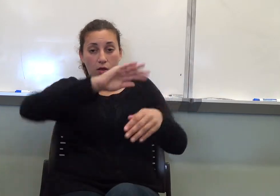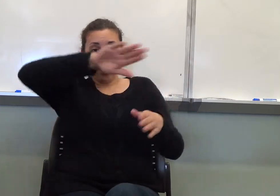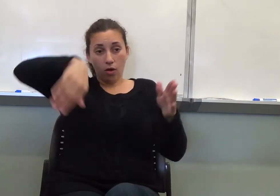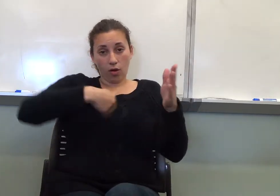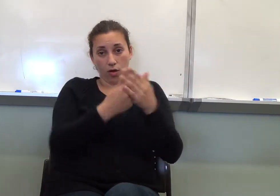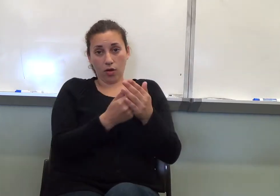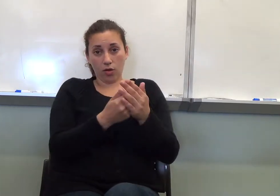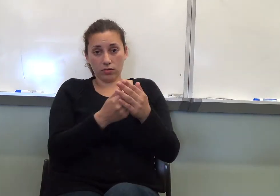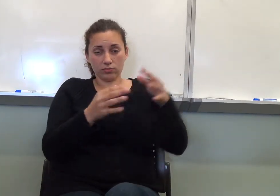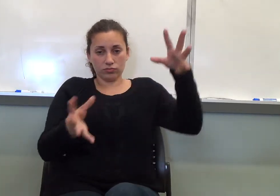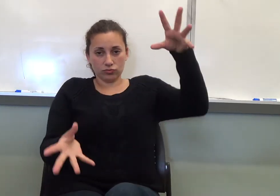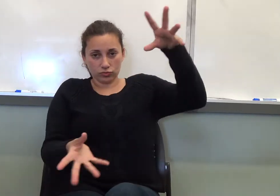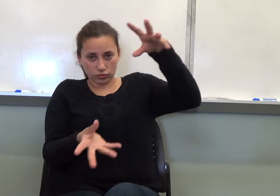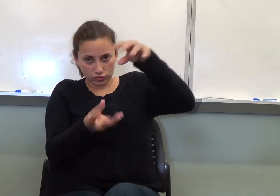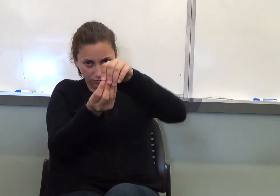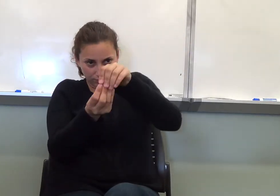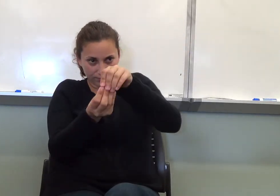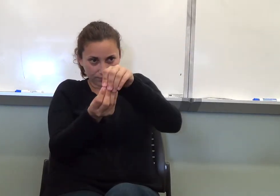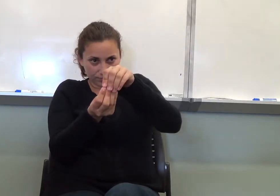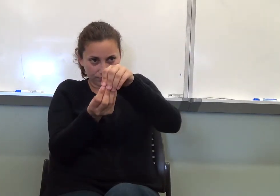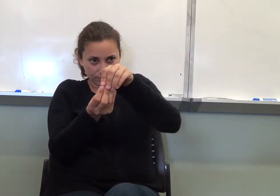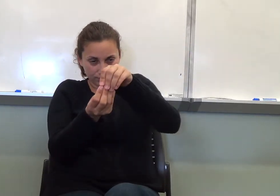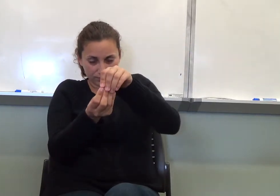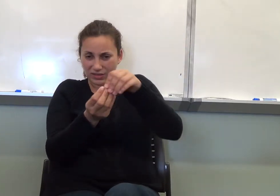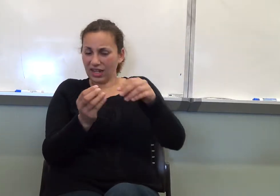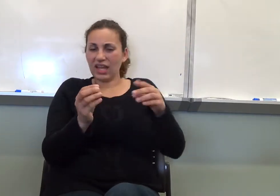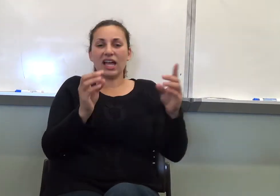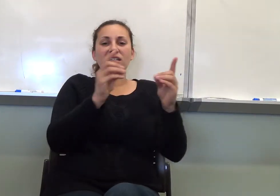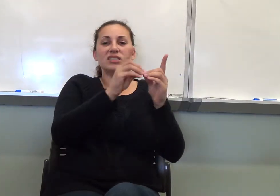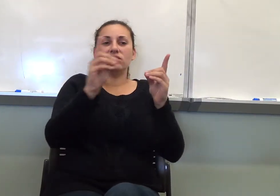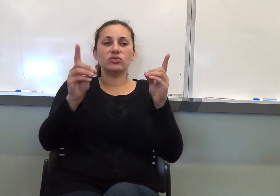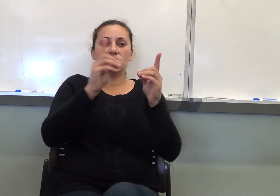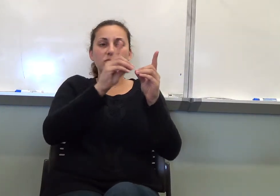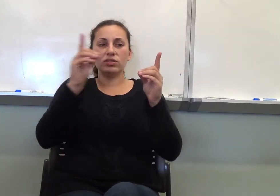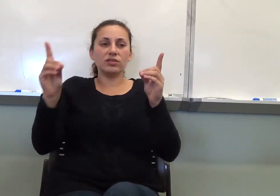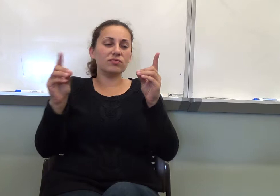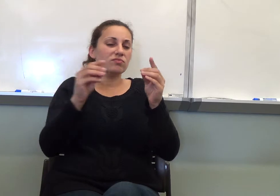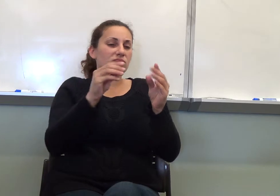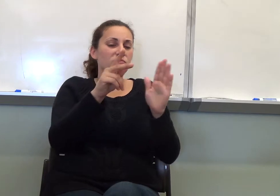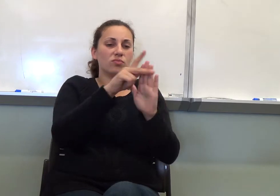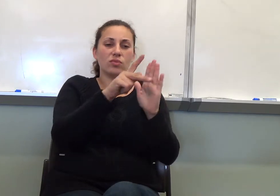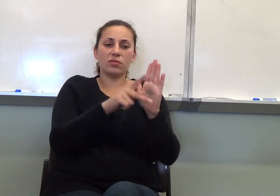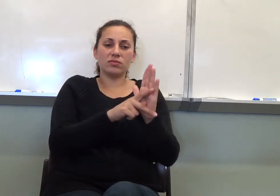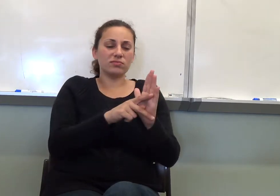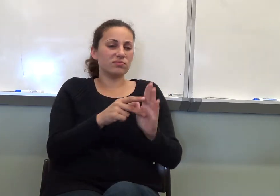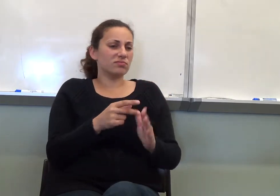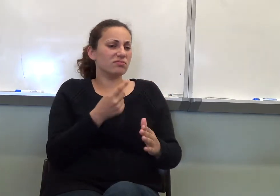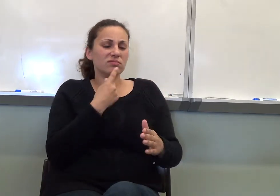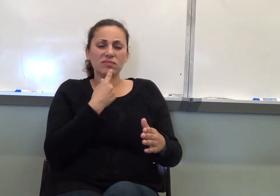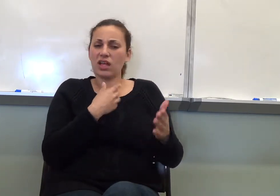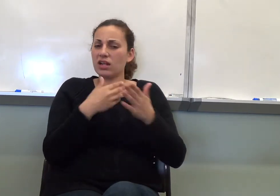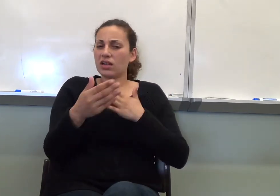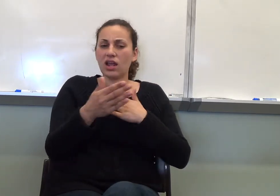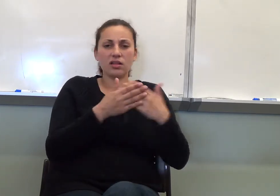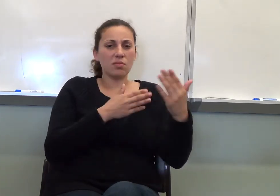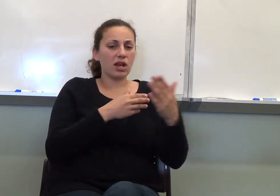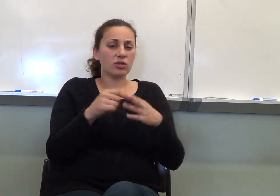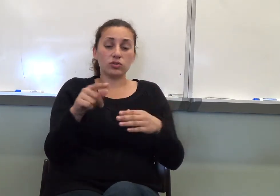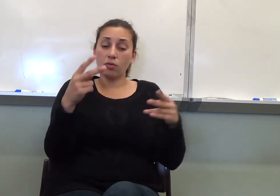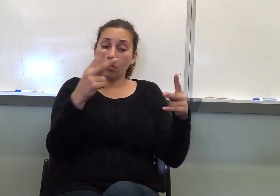other words, the distributive property says it doesn't matter what you do first. You can add first, then multiply, or you can multiply first and then add. It's